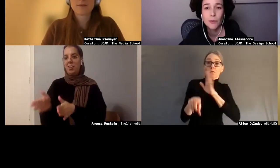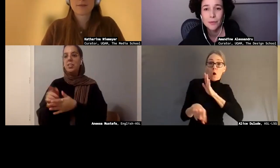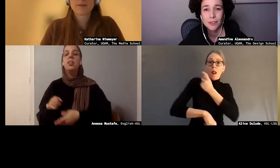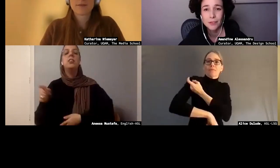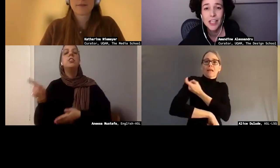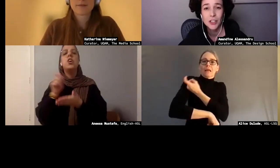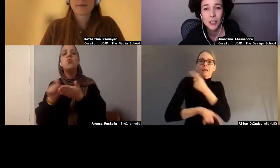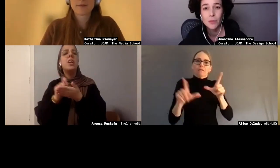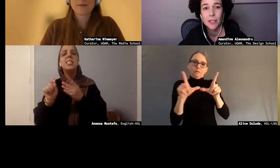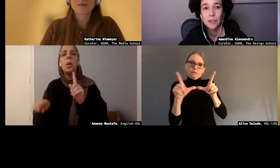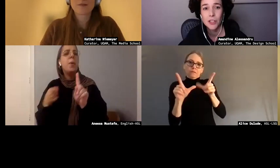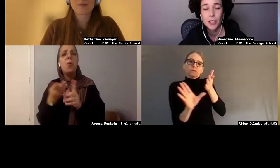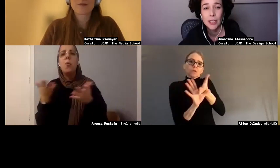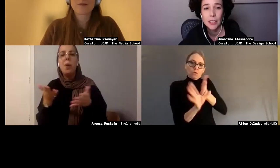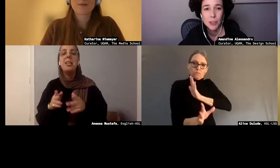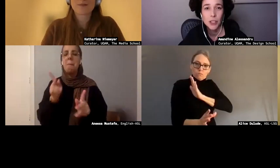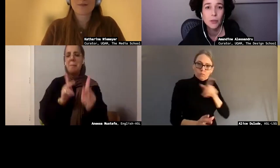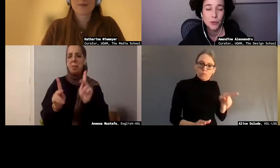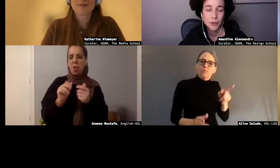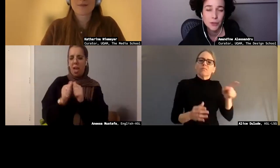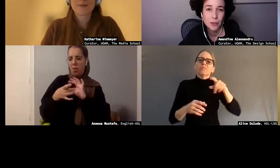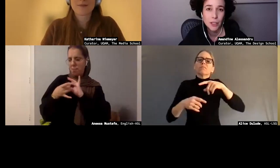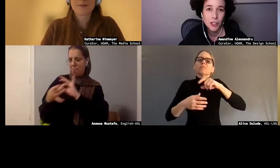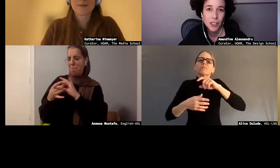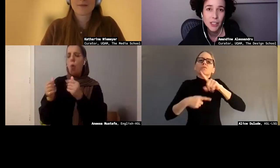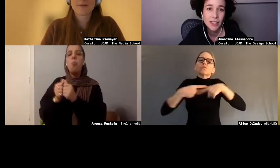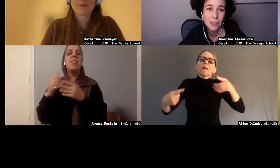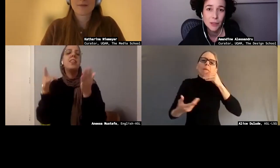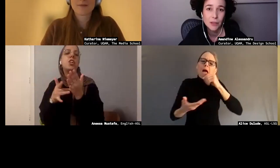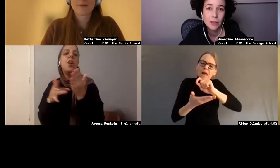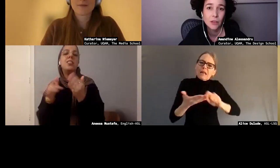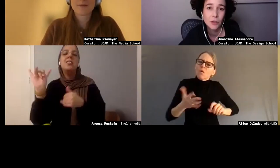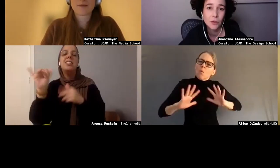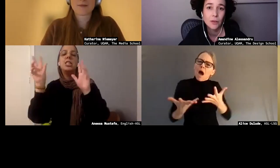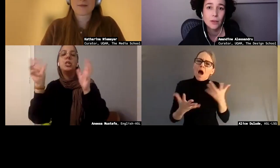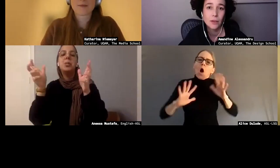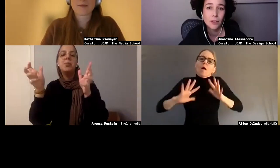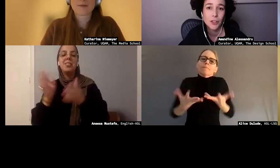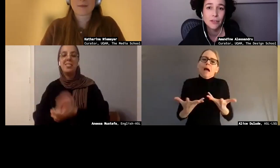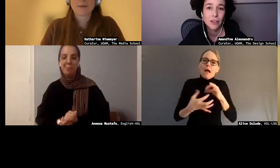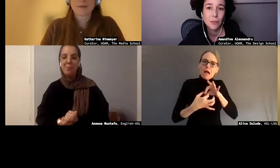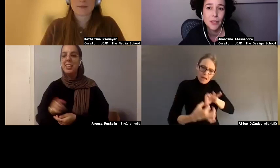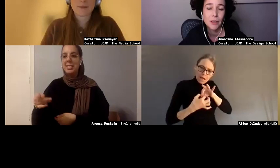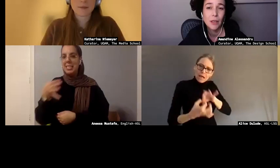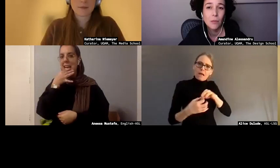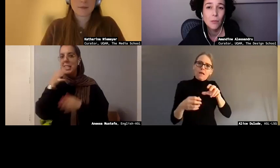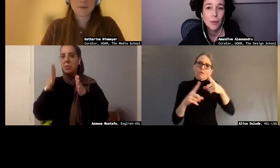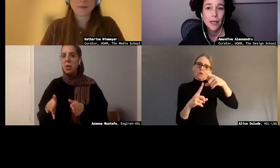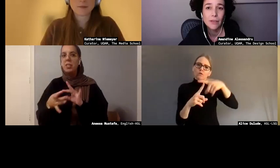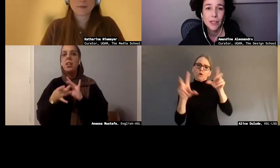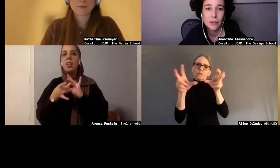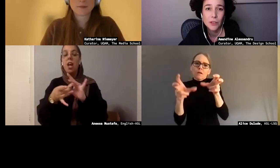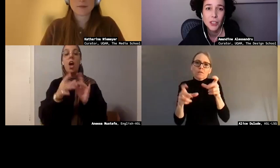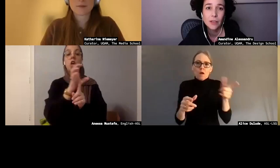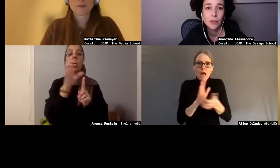with technology, especially computers. She is an expert on culture and therapy,